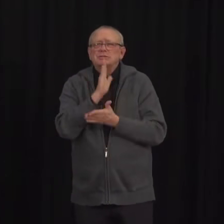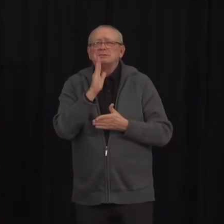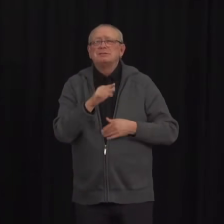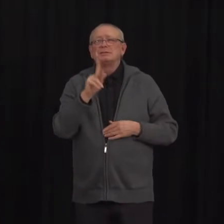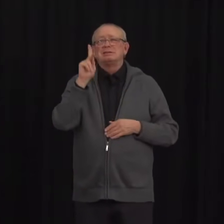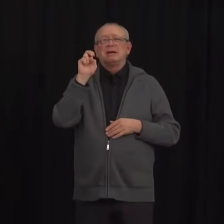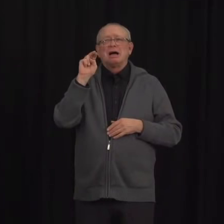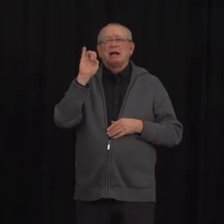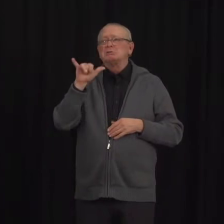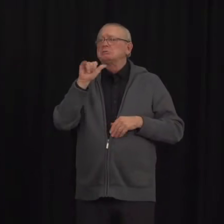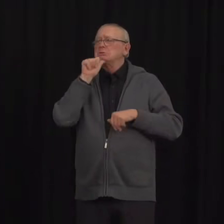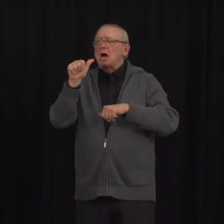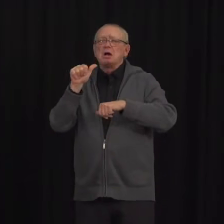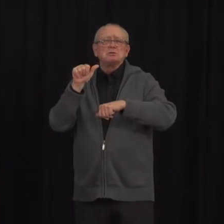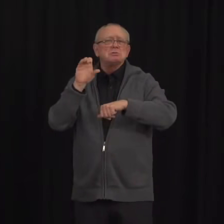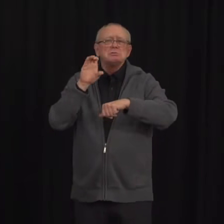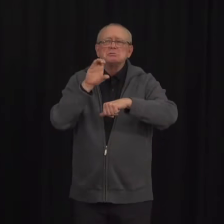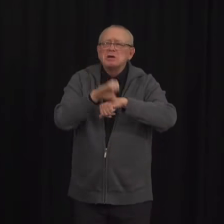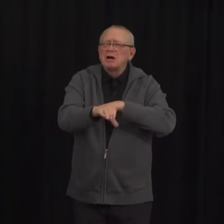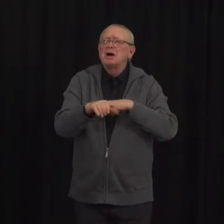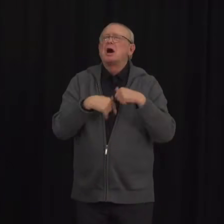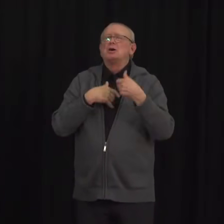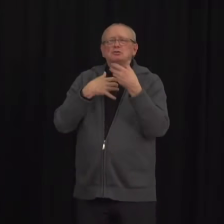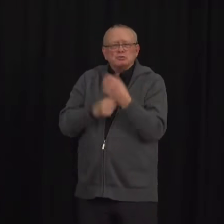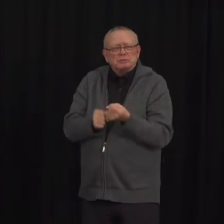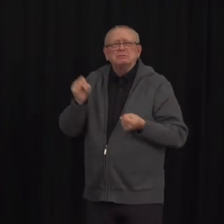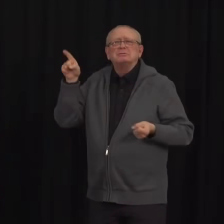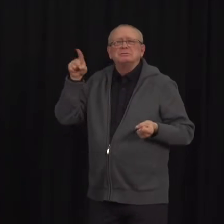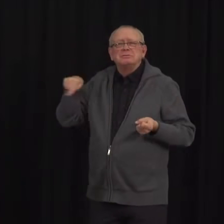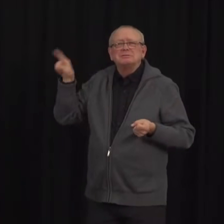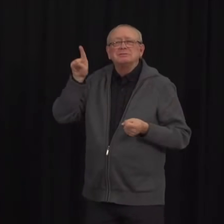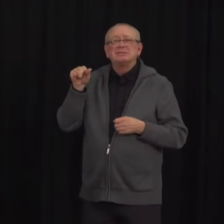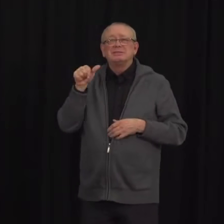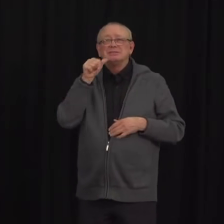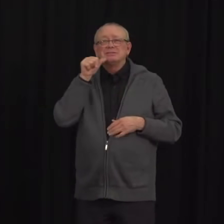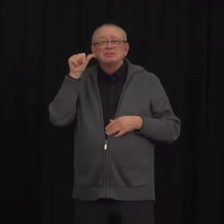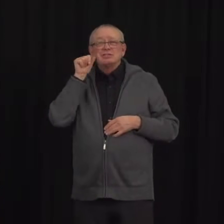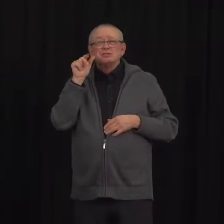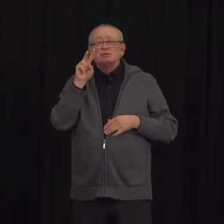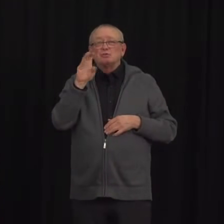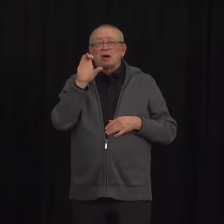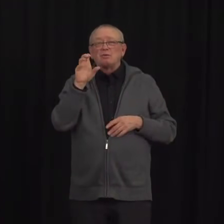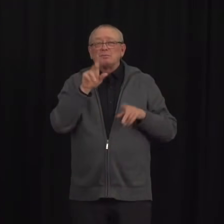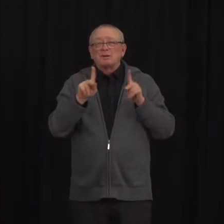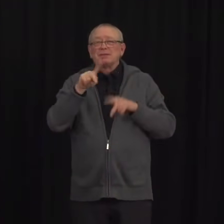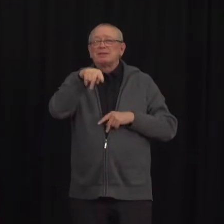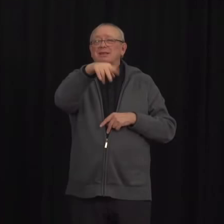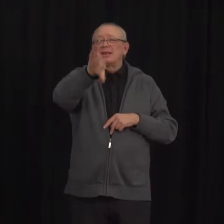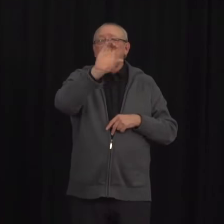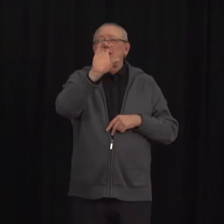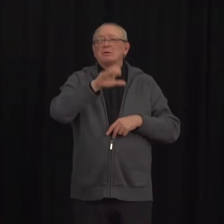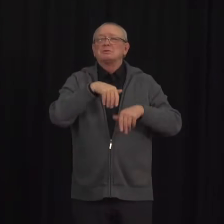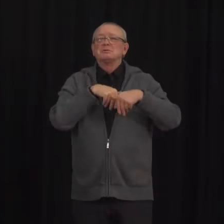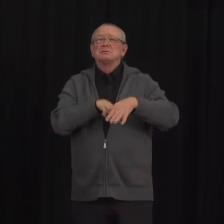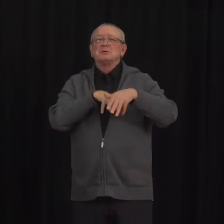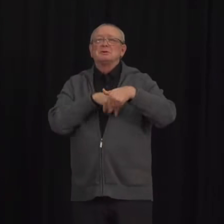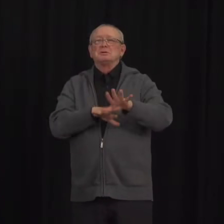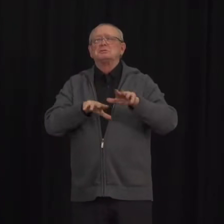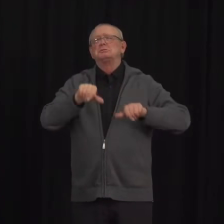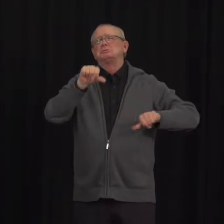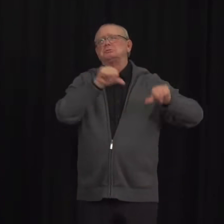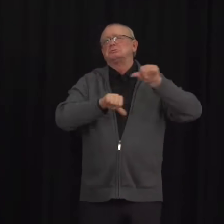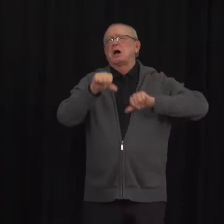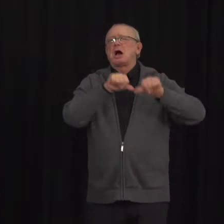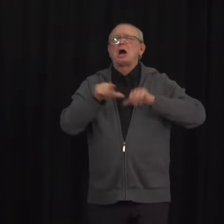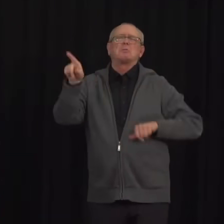right. Yesterday, there was 200-some-odd people marching through downtown Calgary, people of all ages saying the science is fictional, that the orders